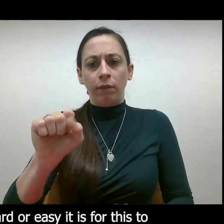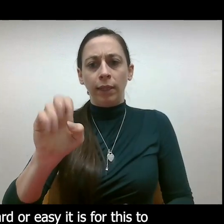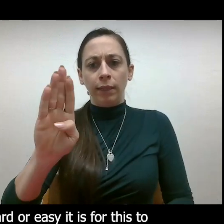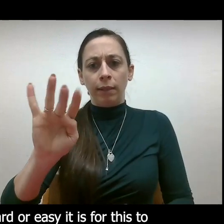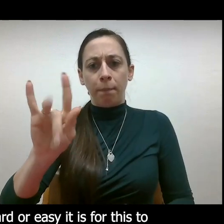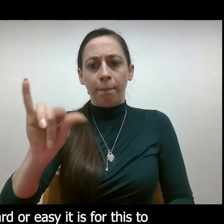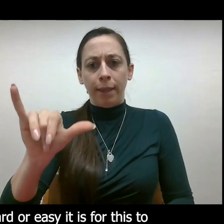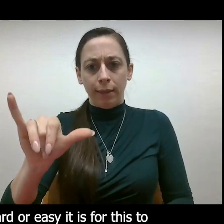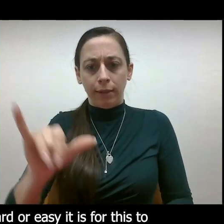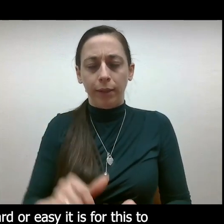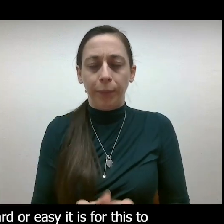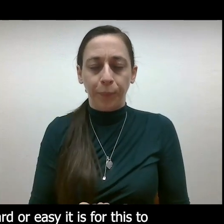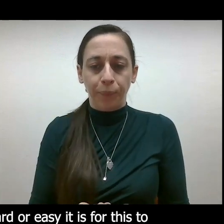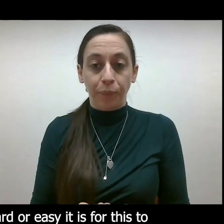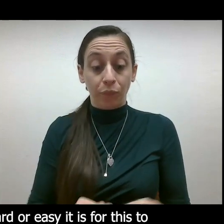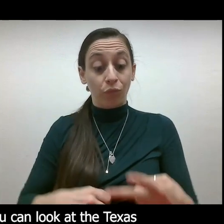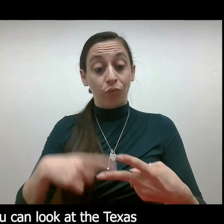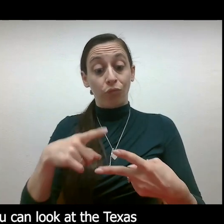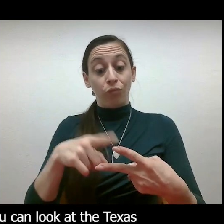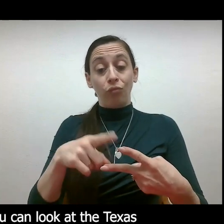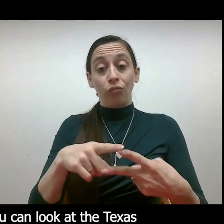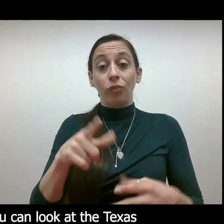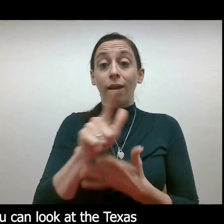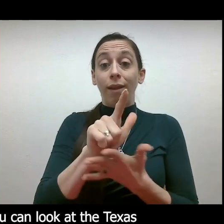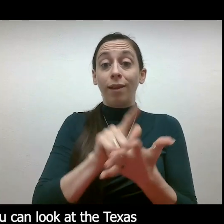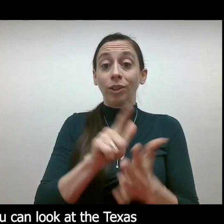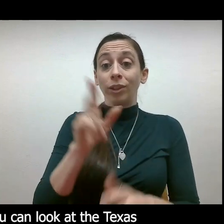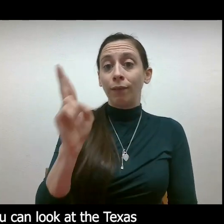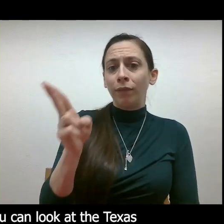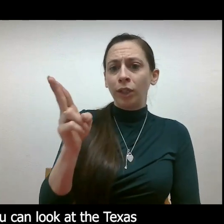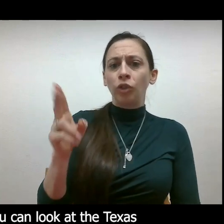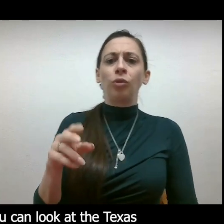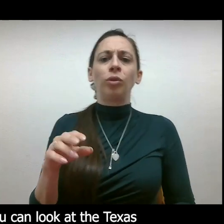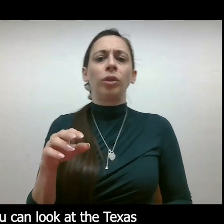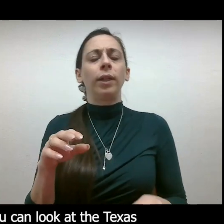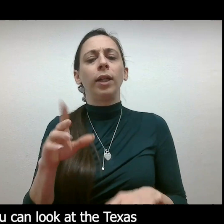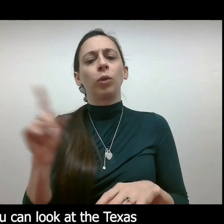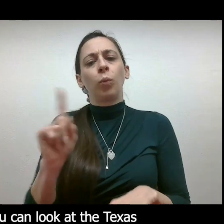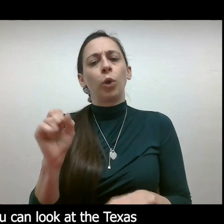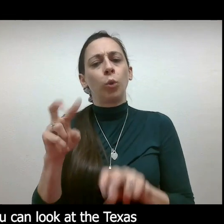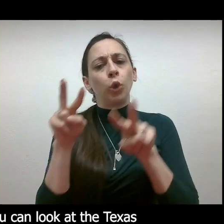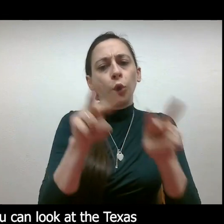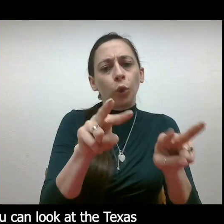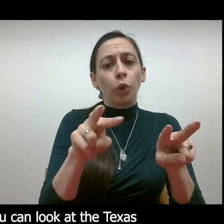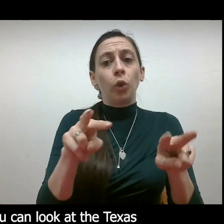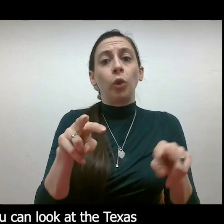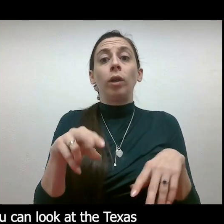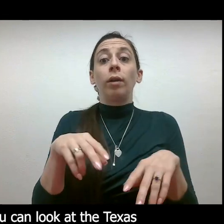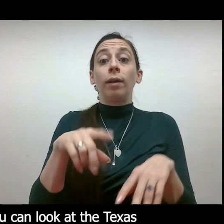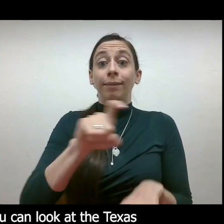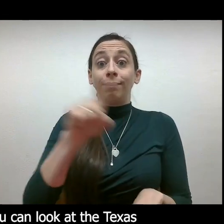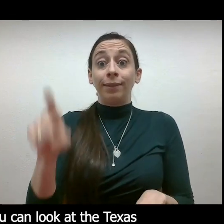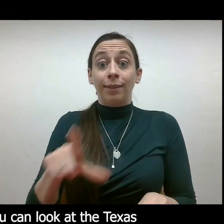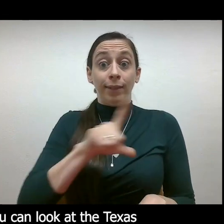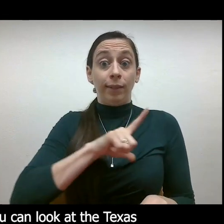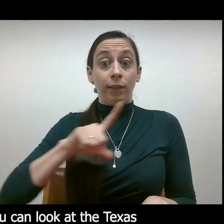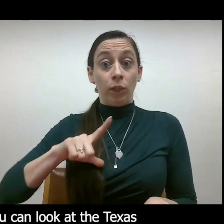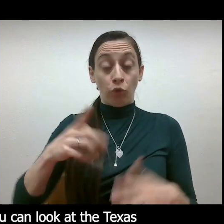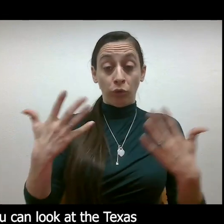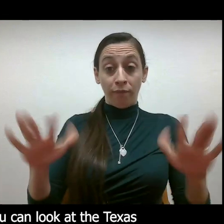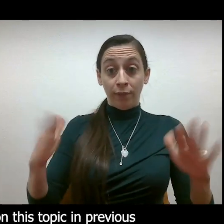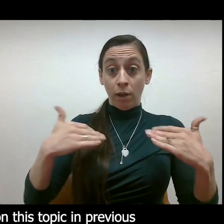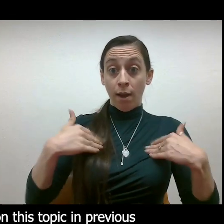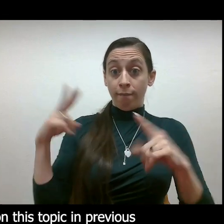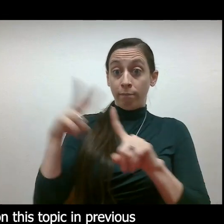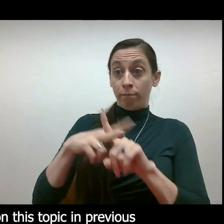how hard or easy it is for this to effectively pass in Texas. So the legislative history is where you can look at